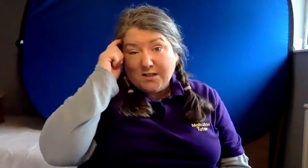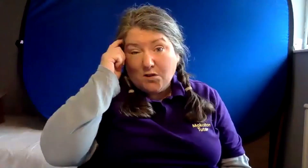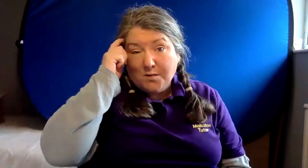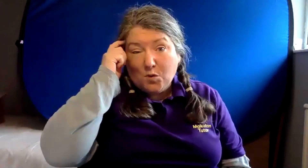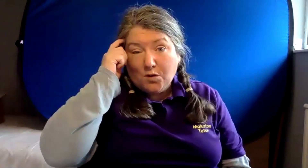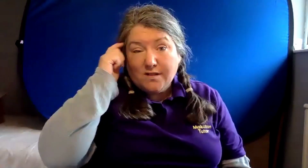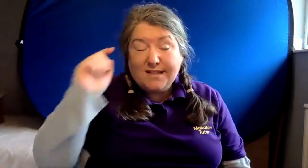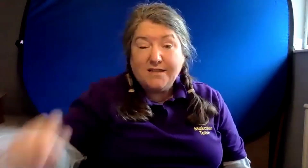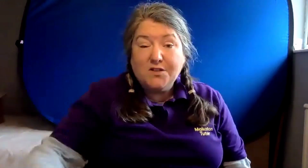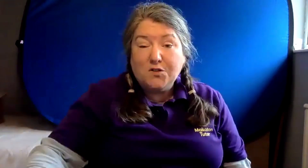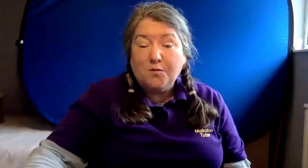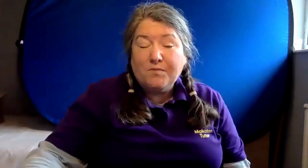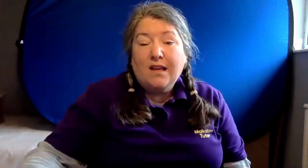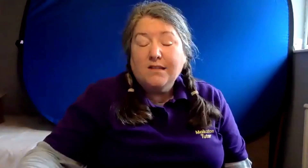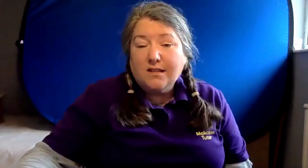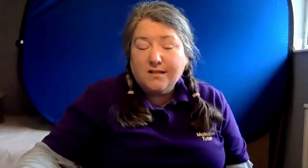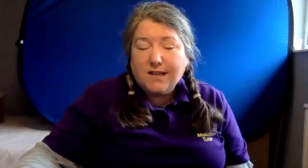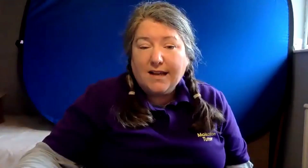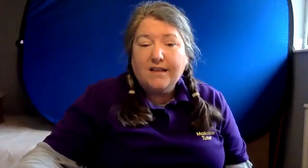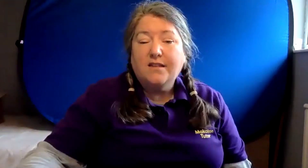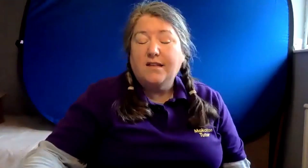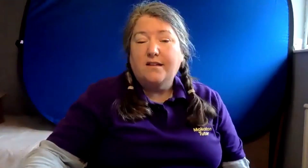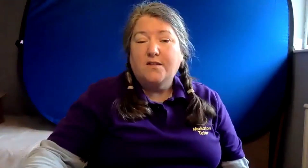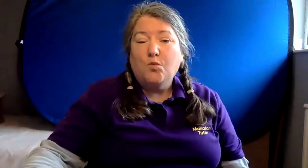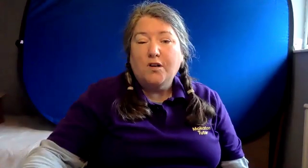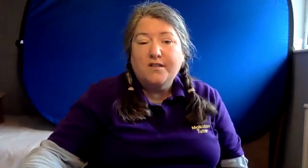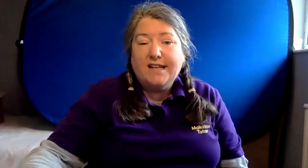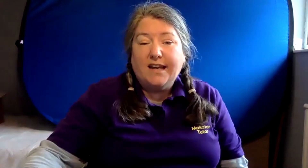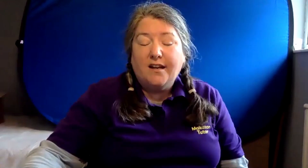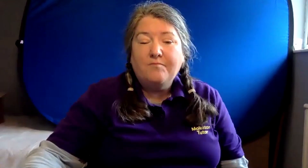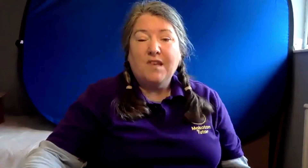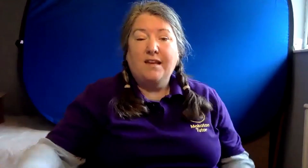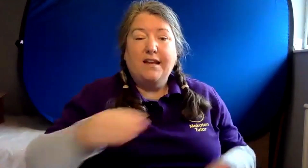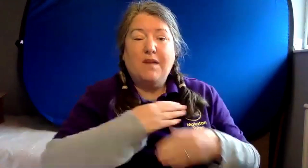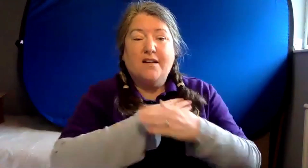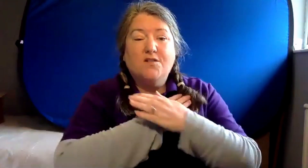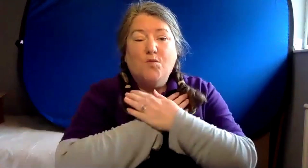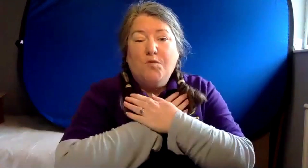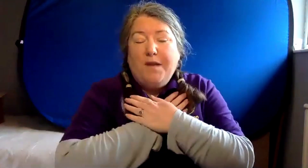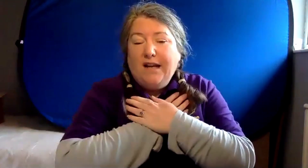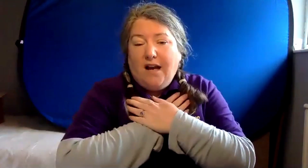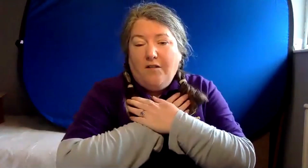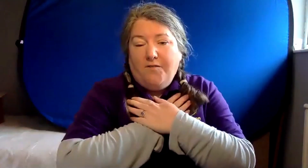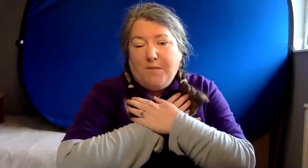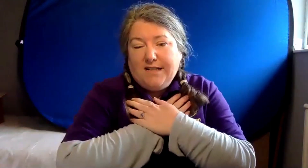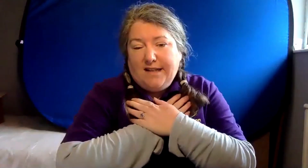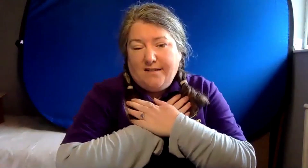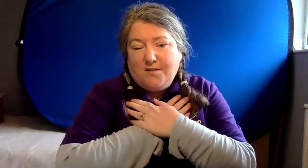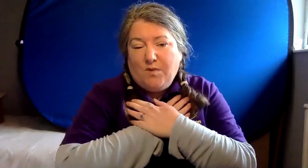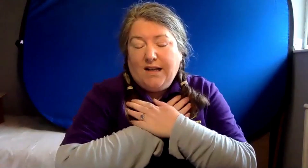look at the book Dear Zoo. So the sign, the word dear in Makaton would mean love, my dear, someone I